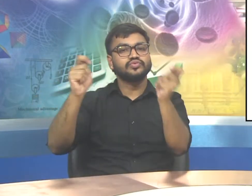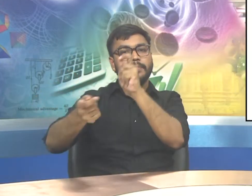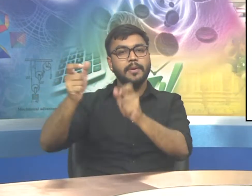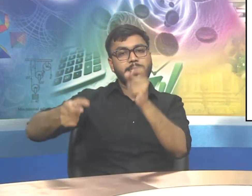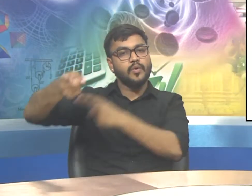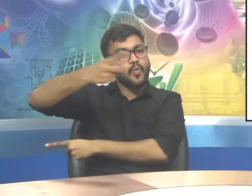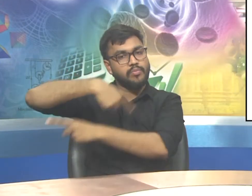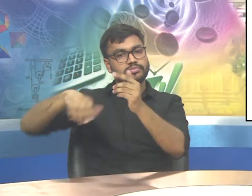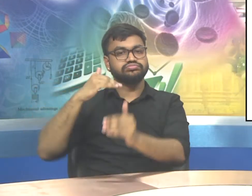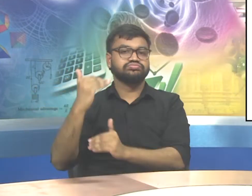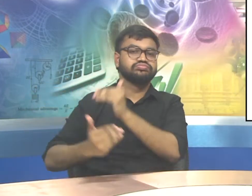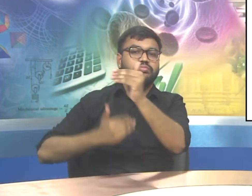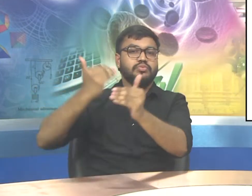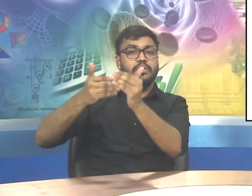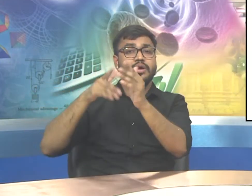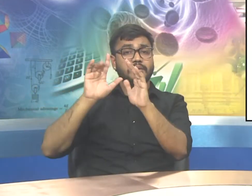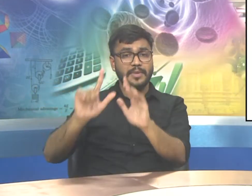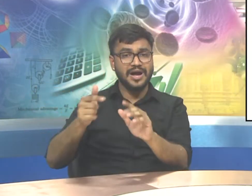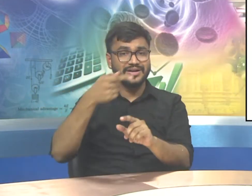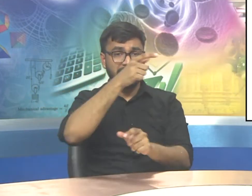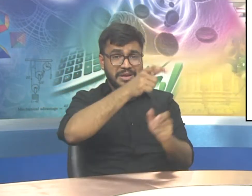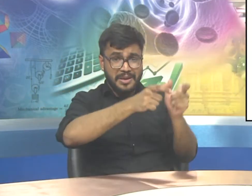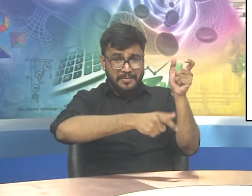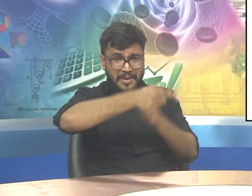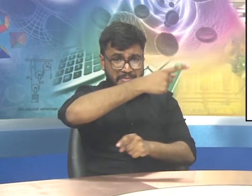hunting tools also decreases.